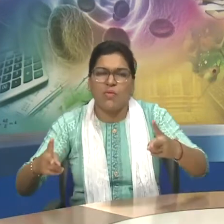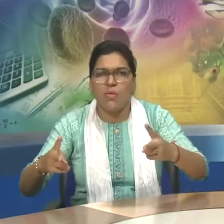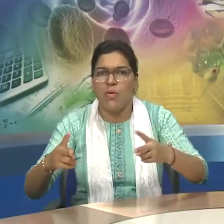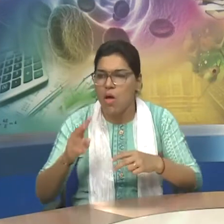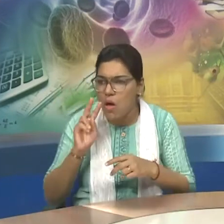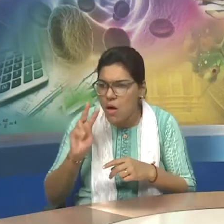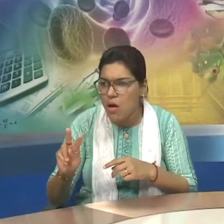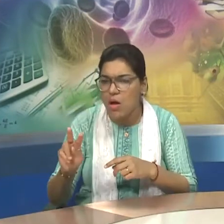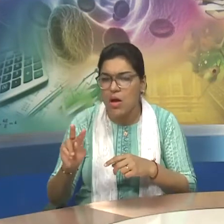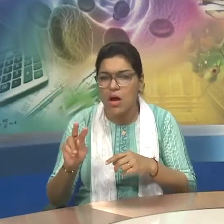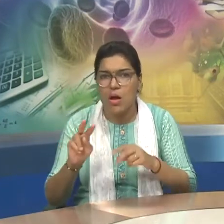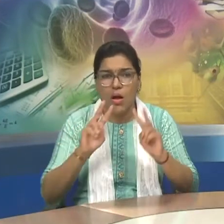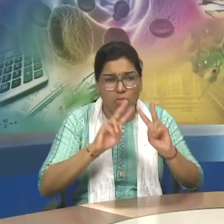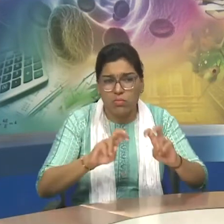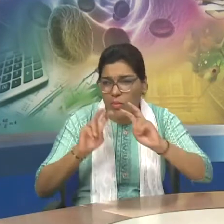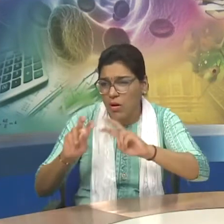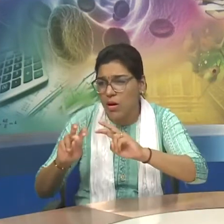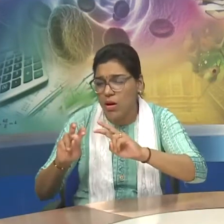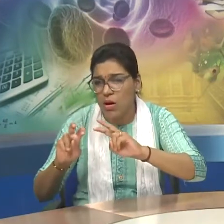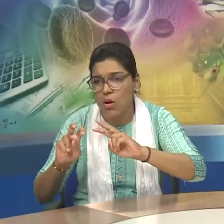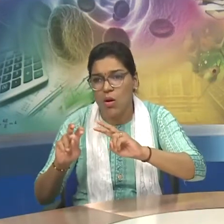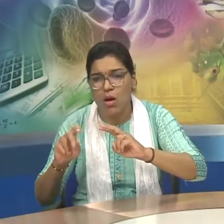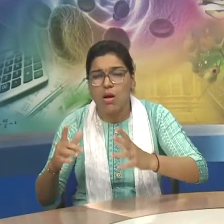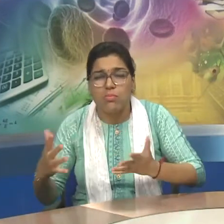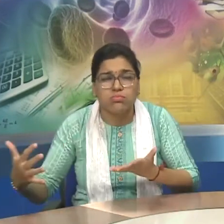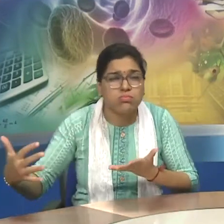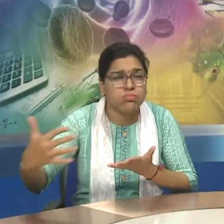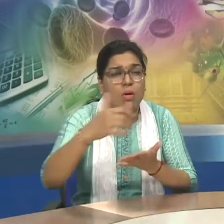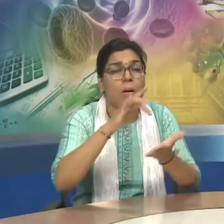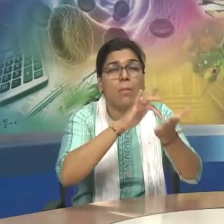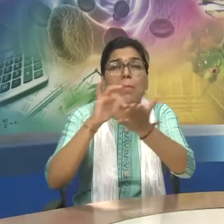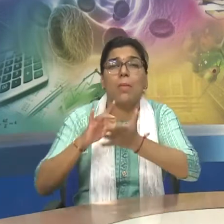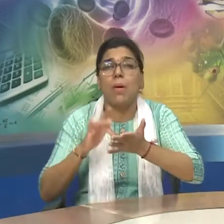They do such jobs, for example,